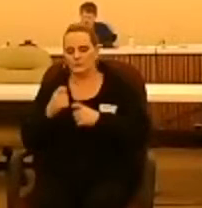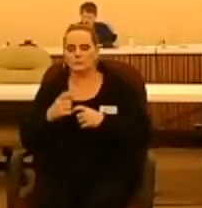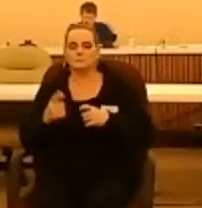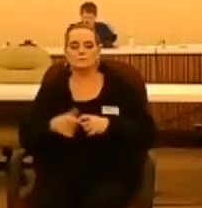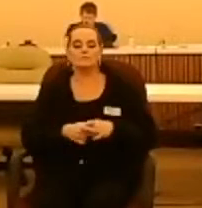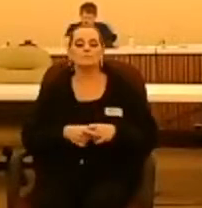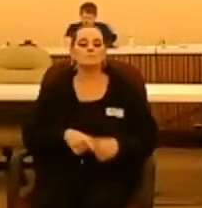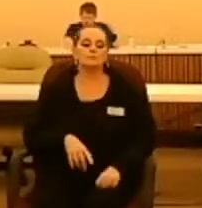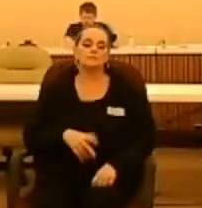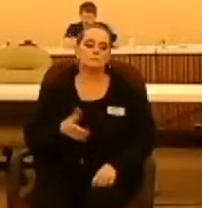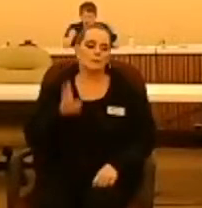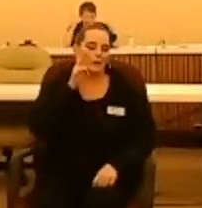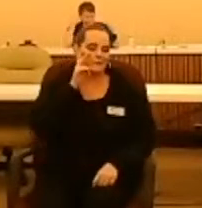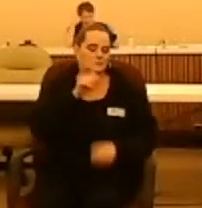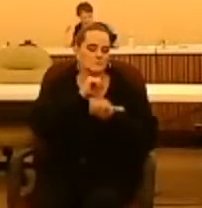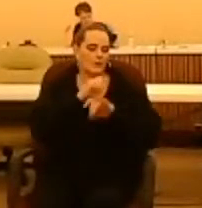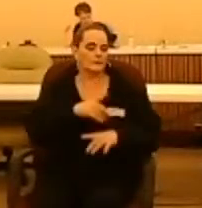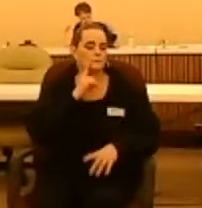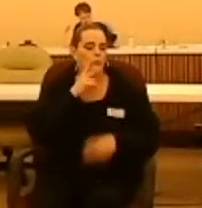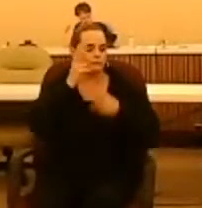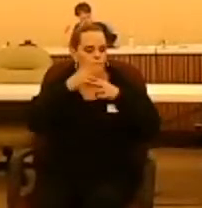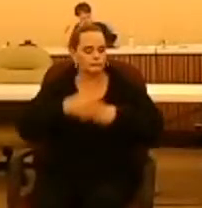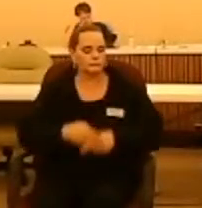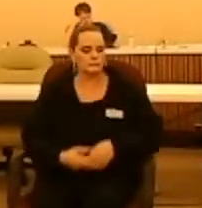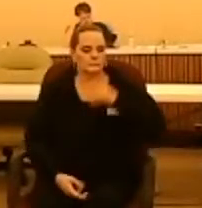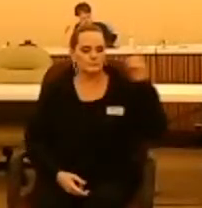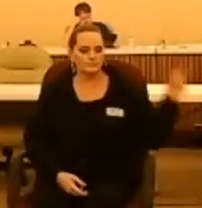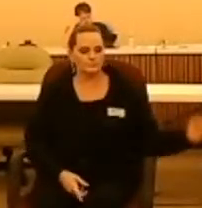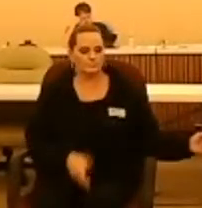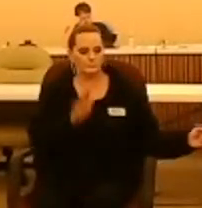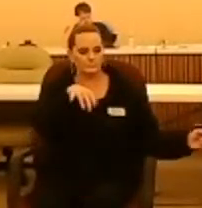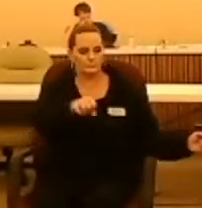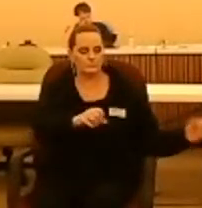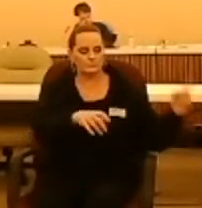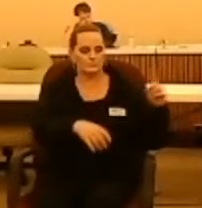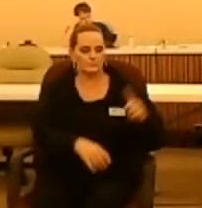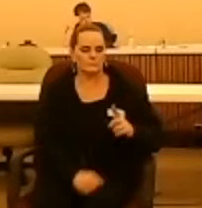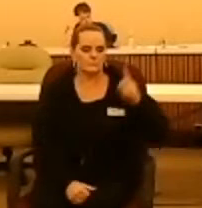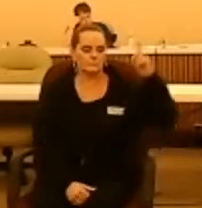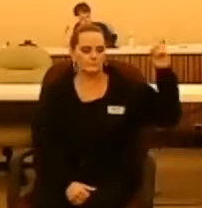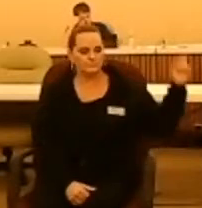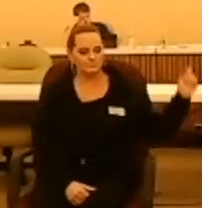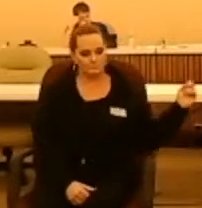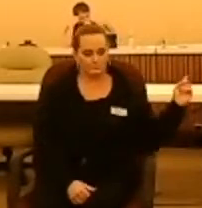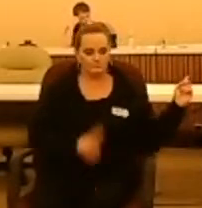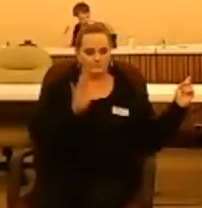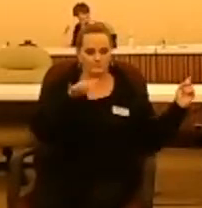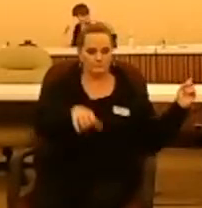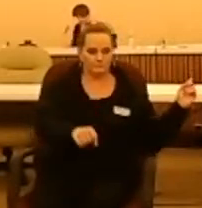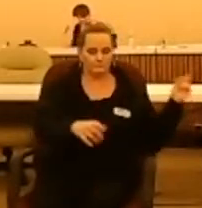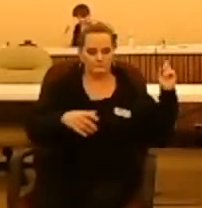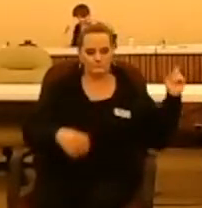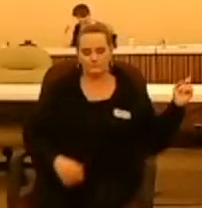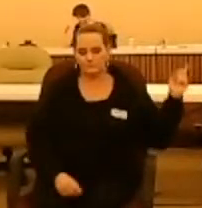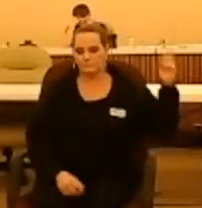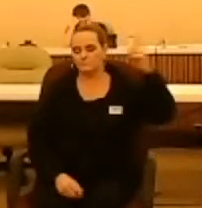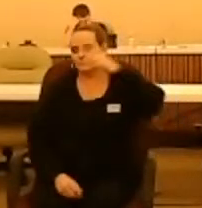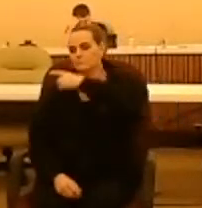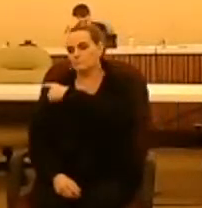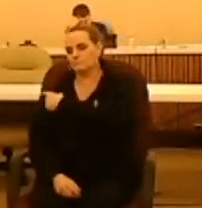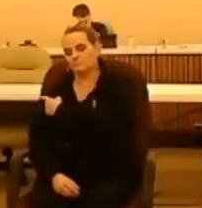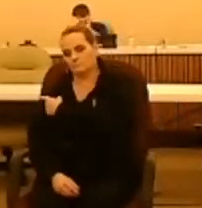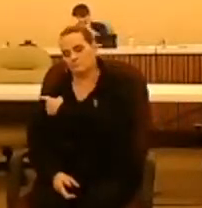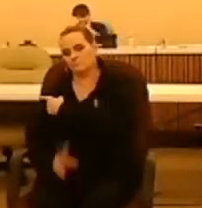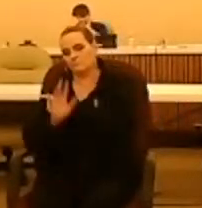Hearing none, please call the roll. Councilmember Barley, Aye. Councilmember Stafford. Aye.